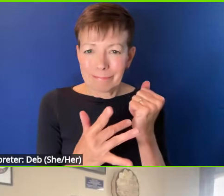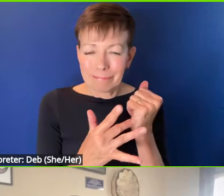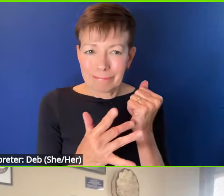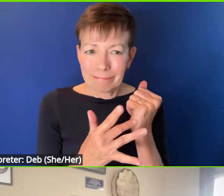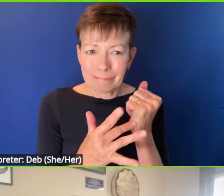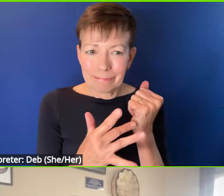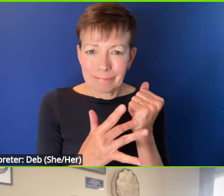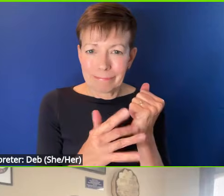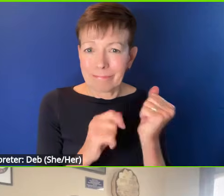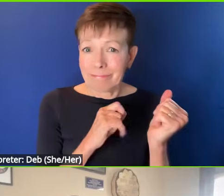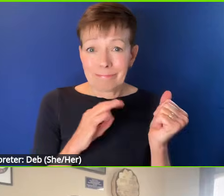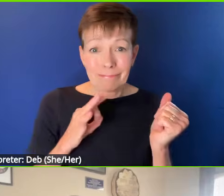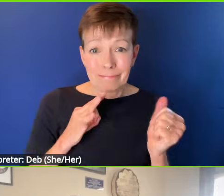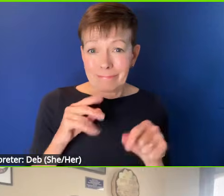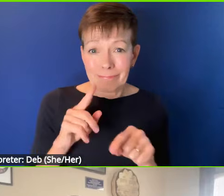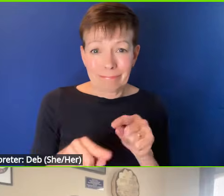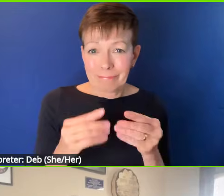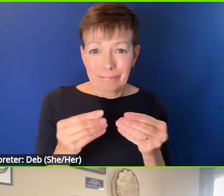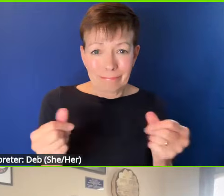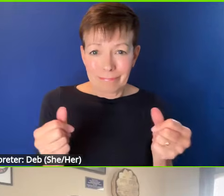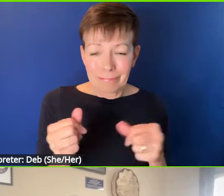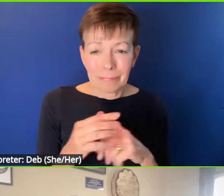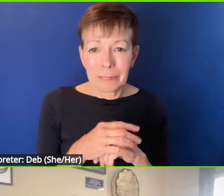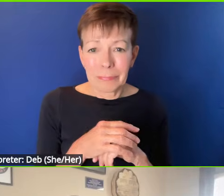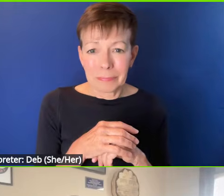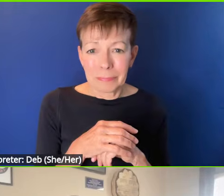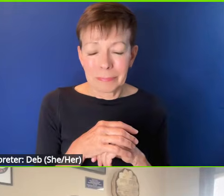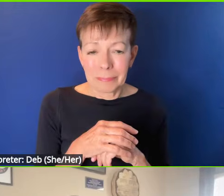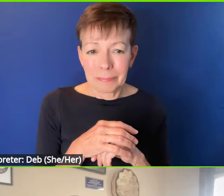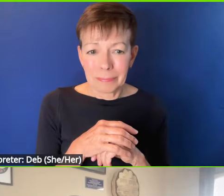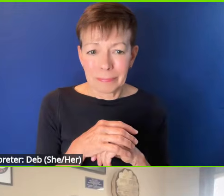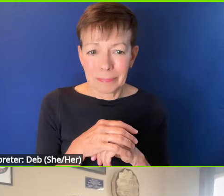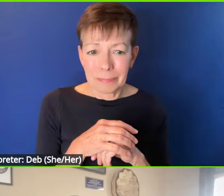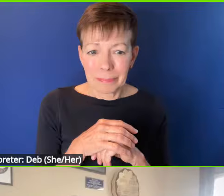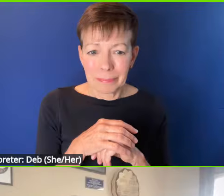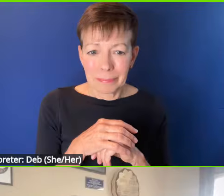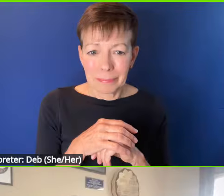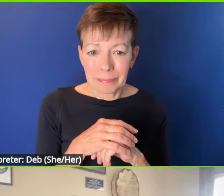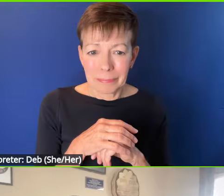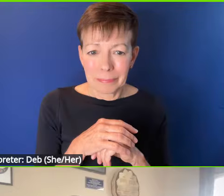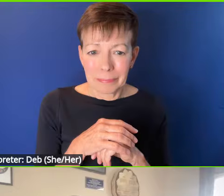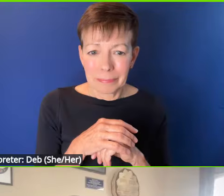that our staff is not able to identify a solution to.